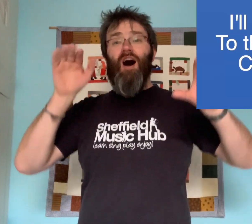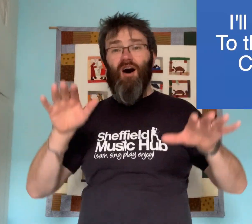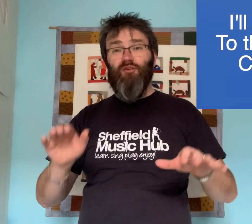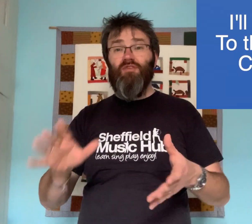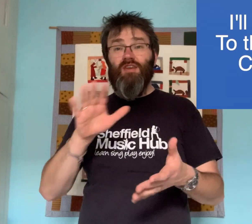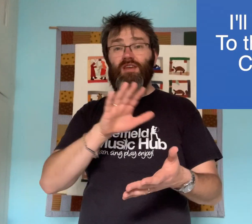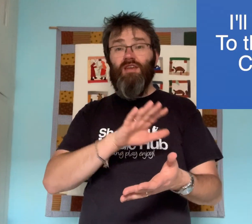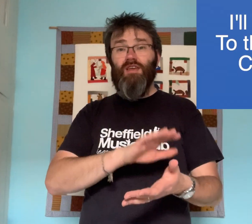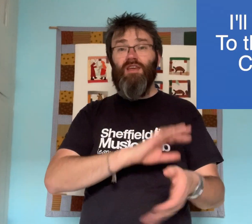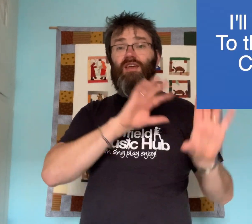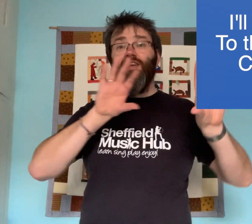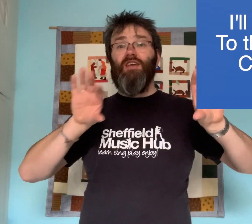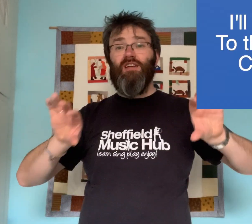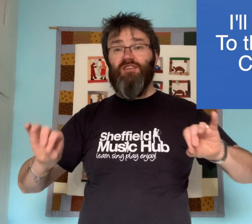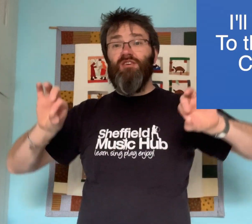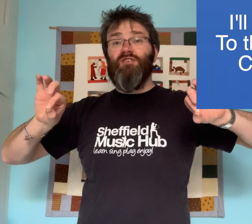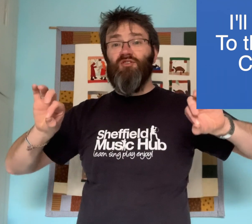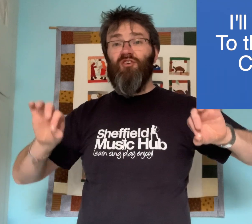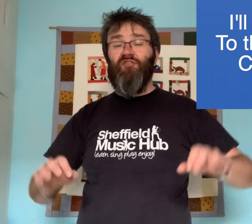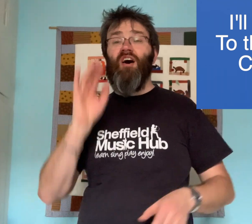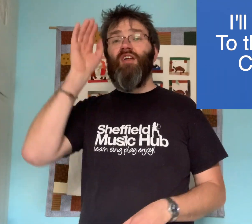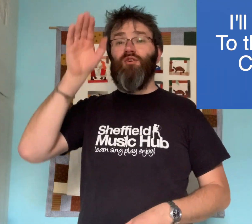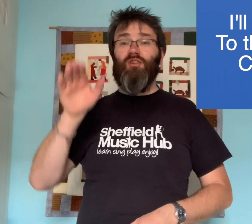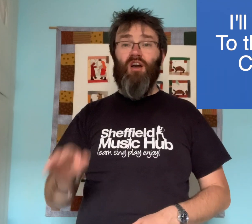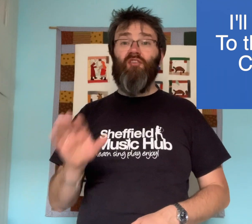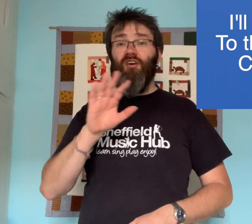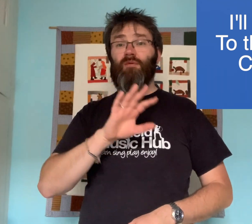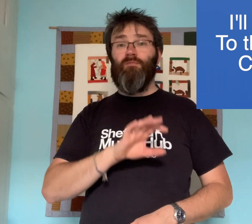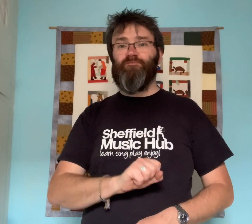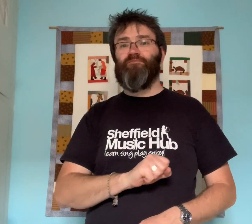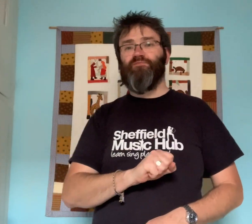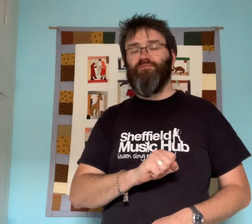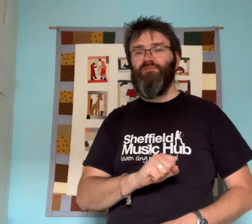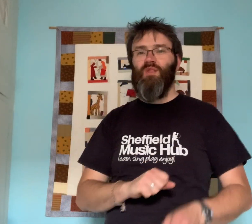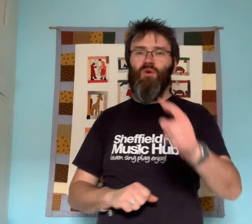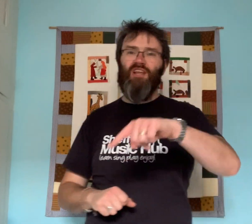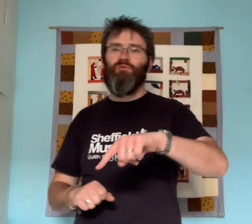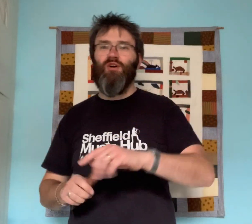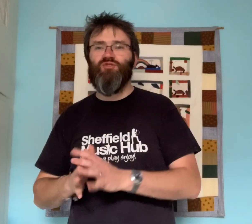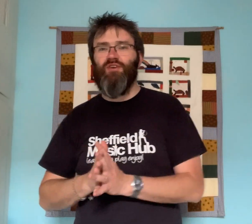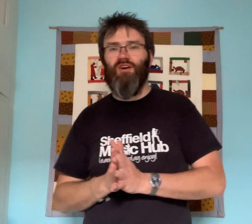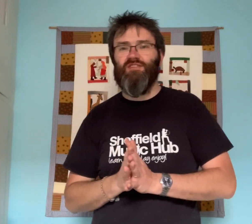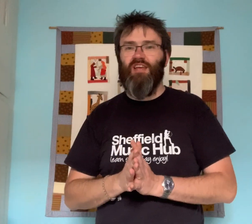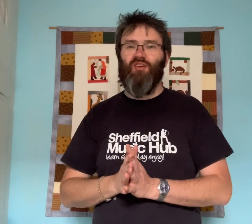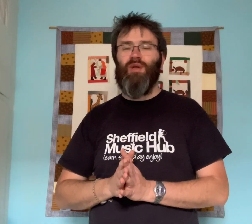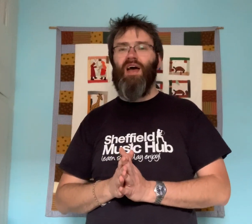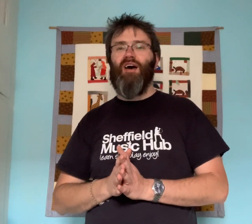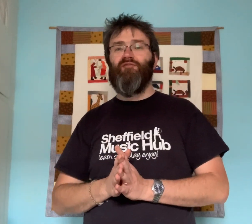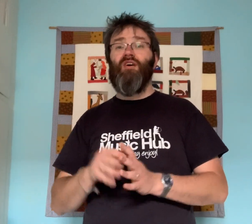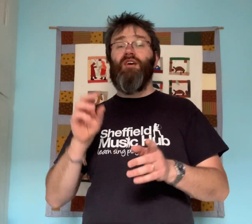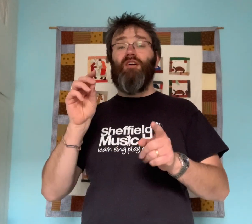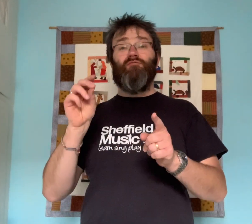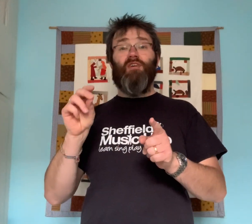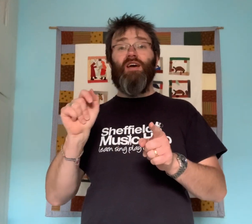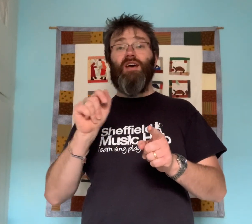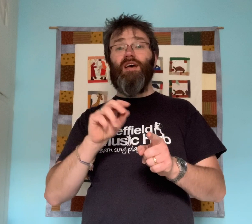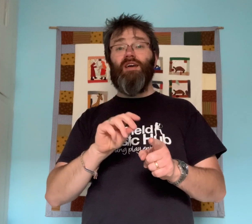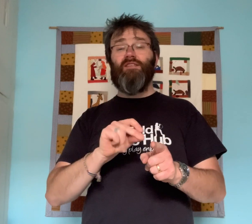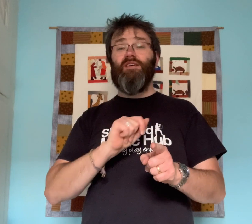I'll read to the final cover. Let's put those 3 lines together. We have